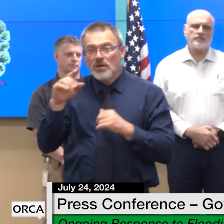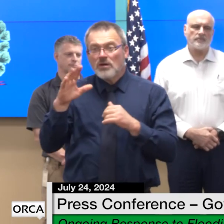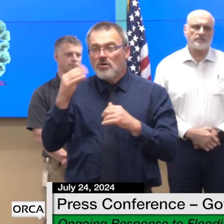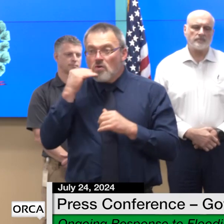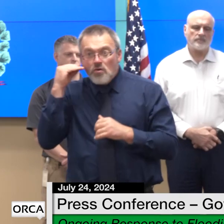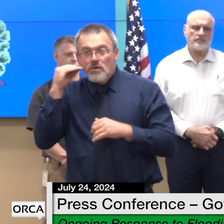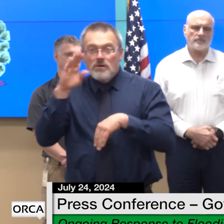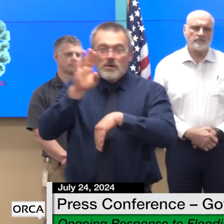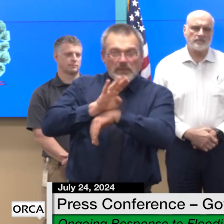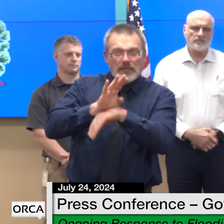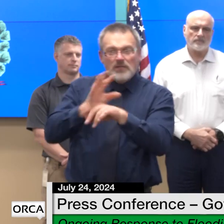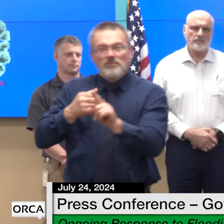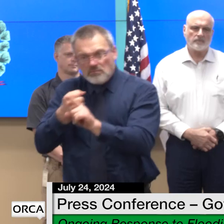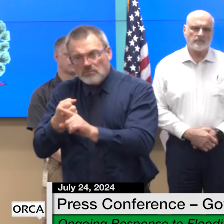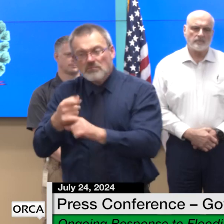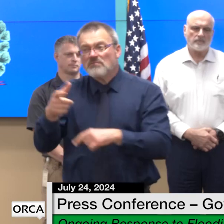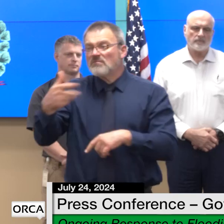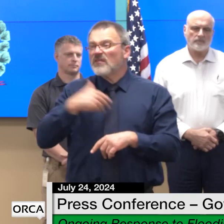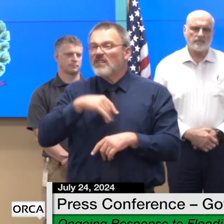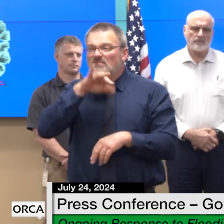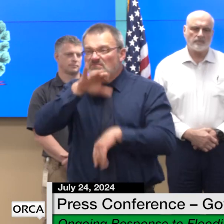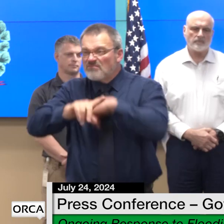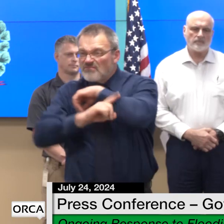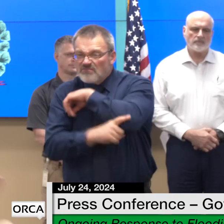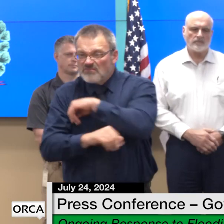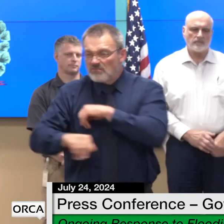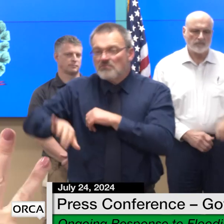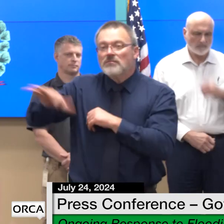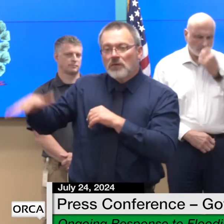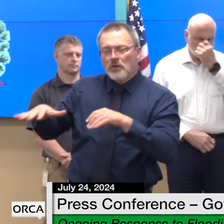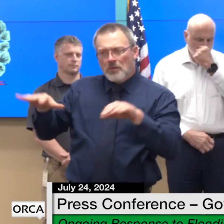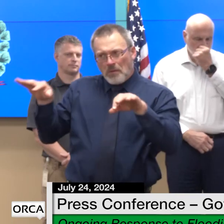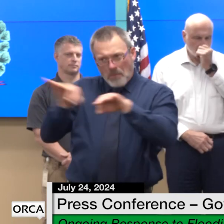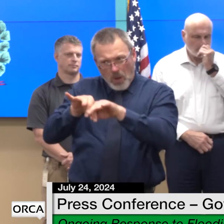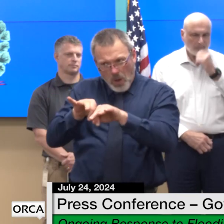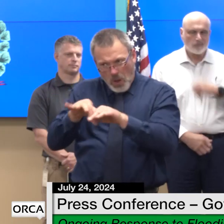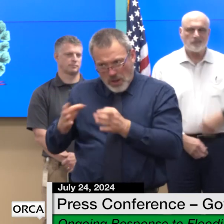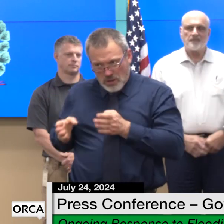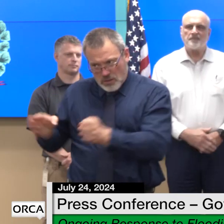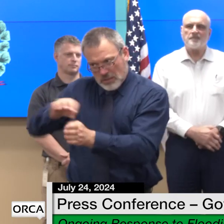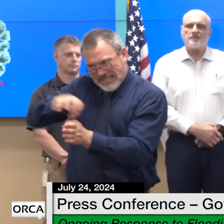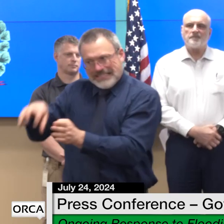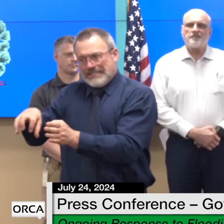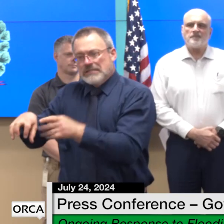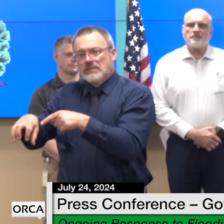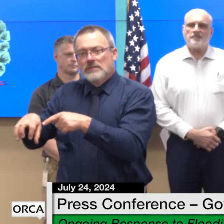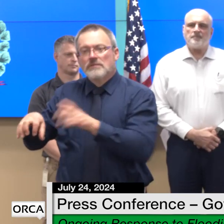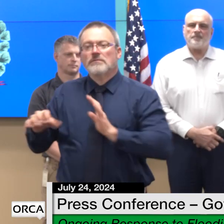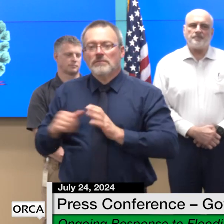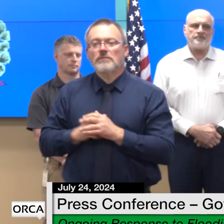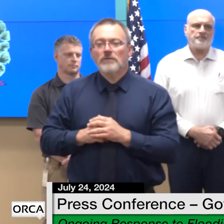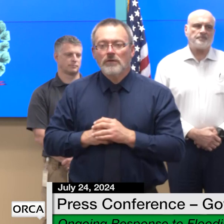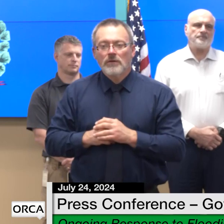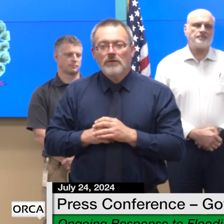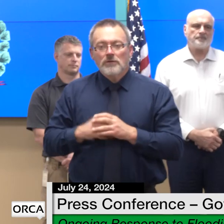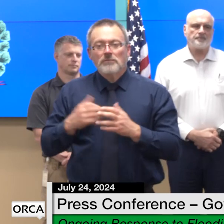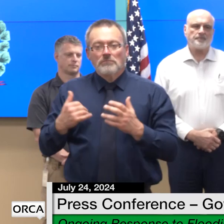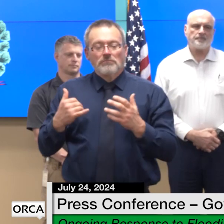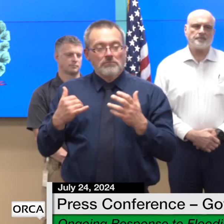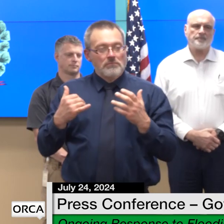flood debris to the right-of-way as soon as possible, as we transition from response to recovery.